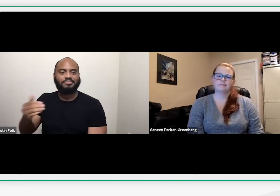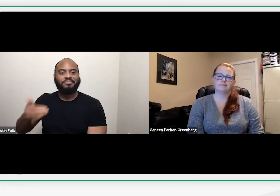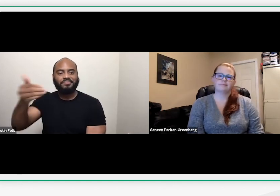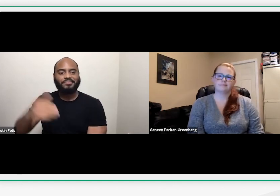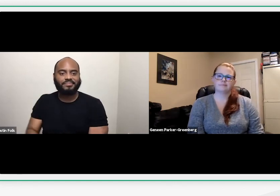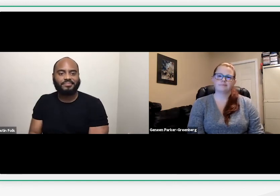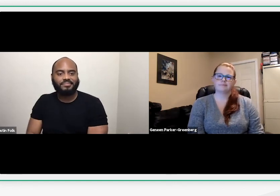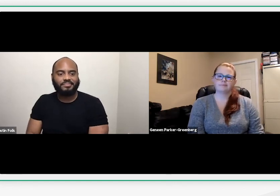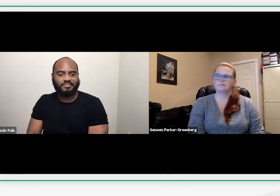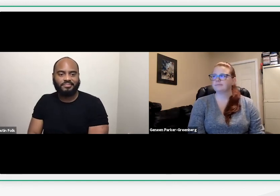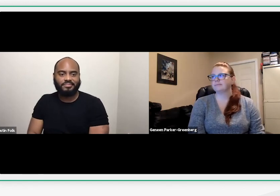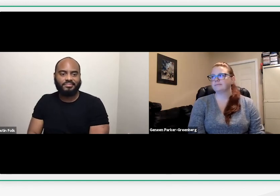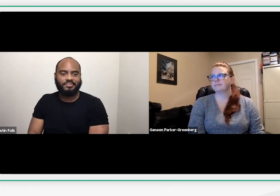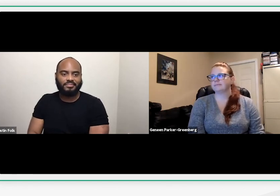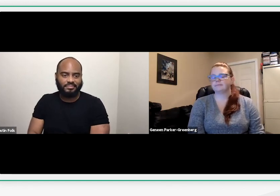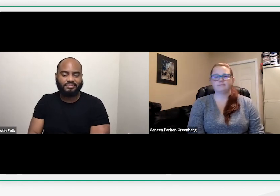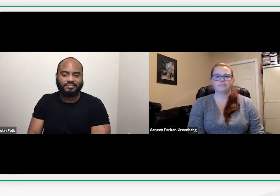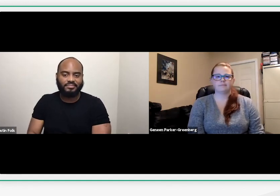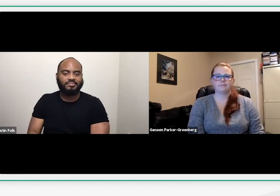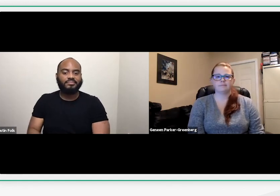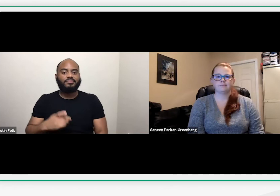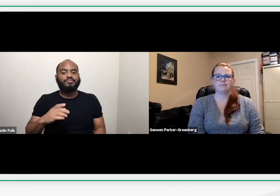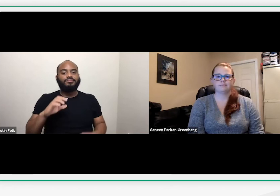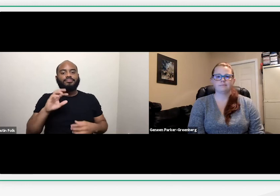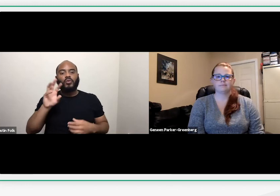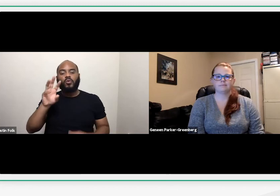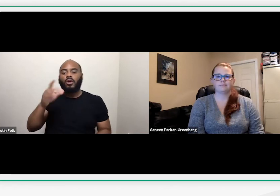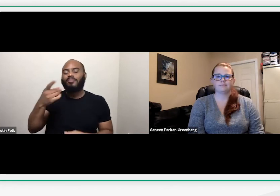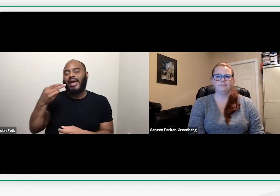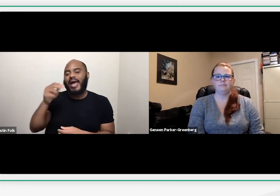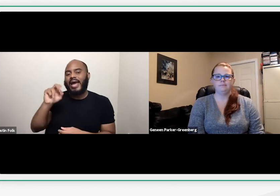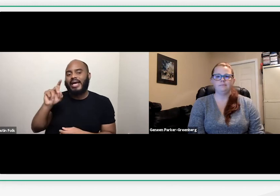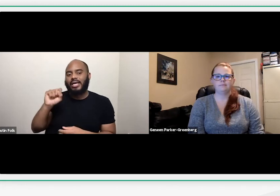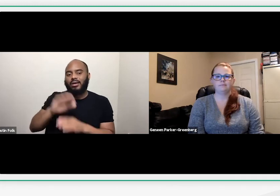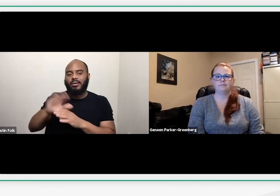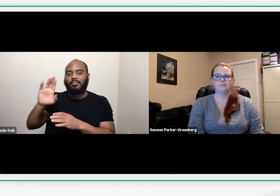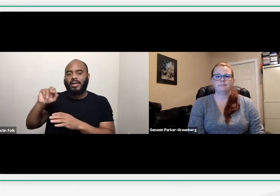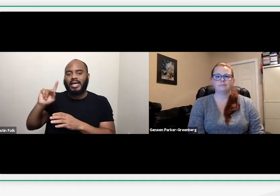such. So make sure to look into both of those locations we just shared.